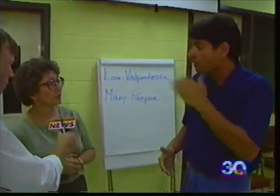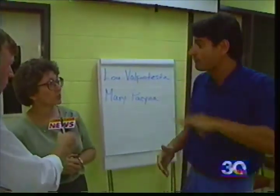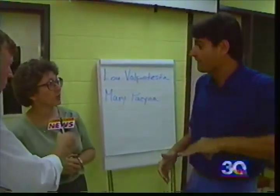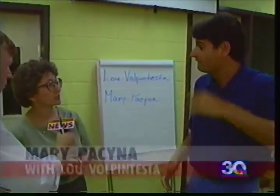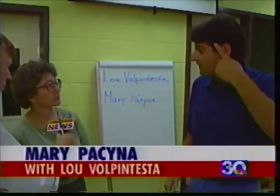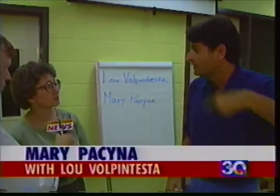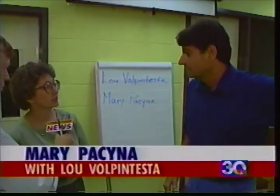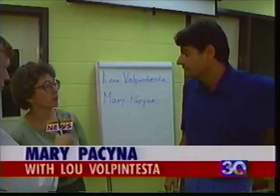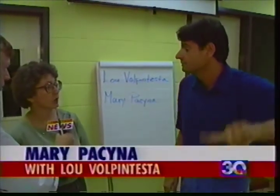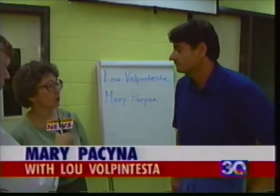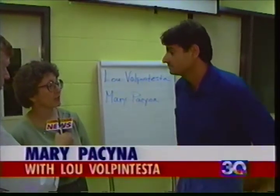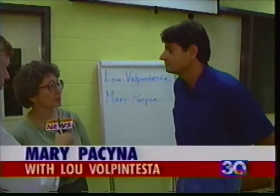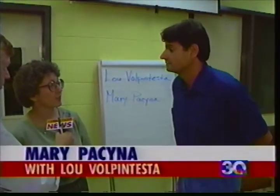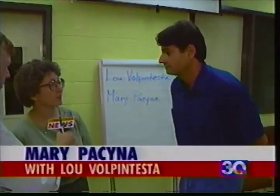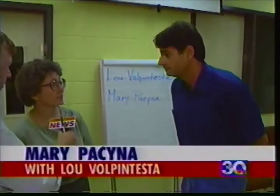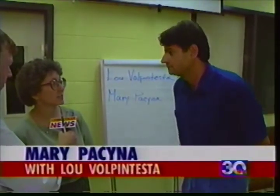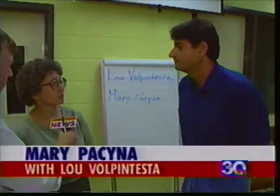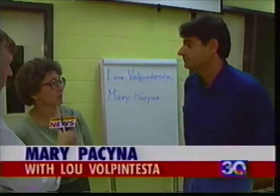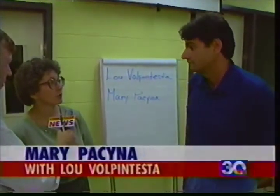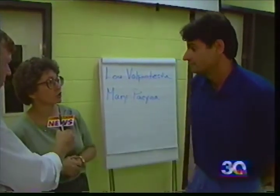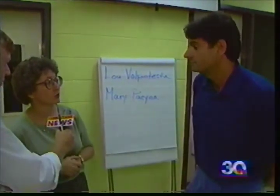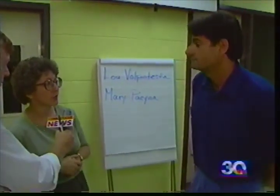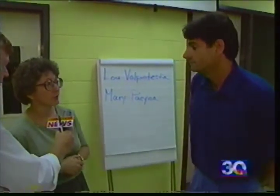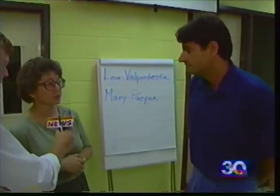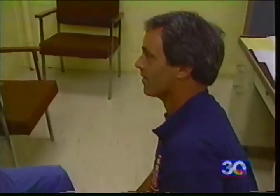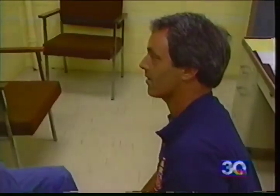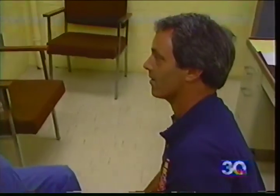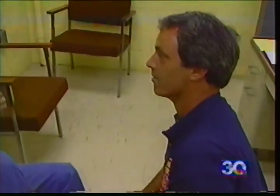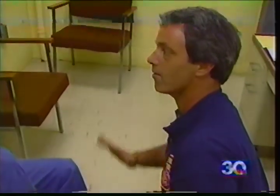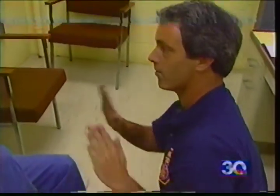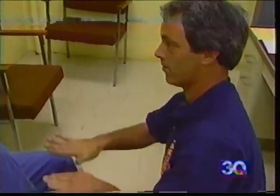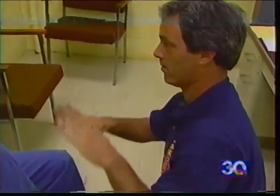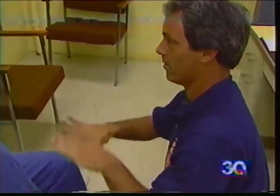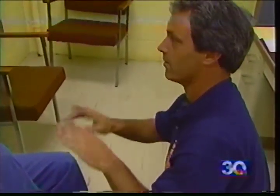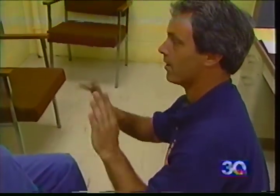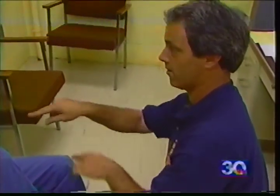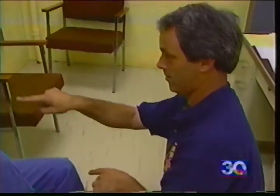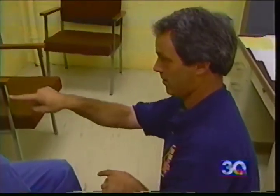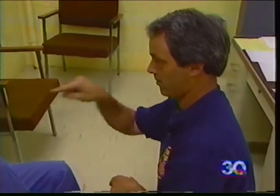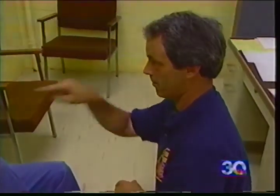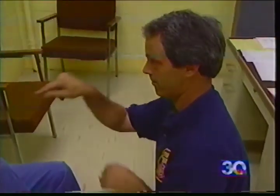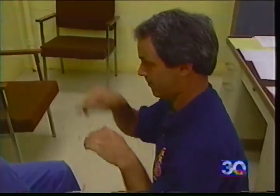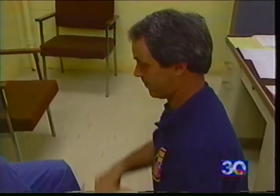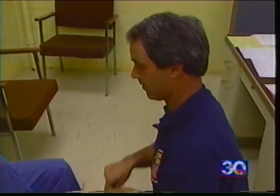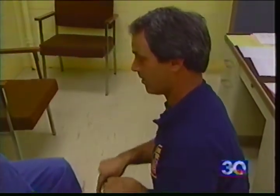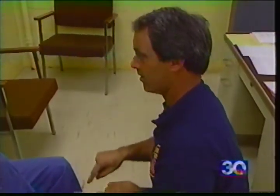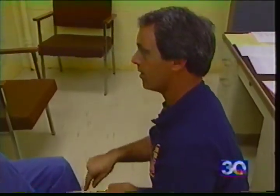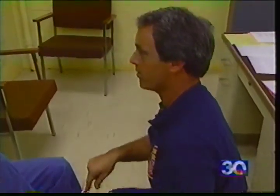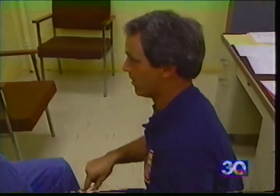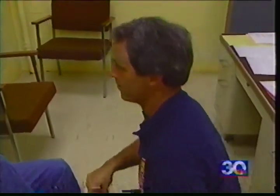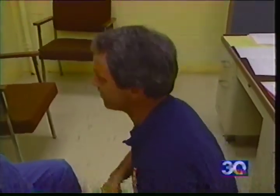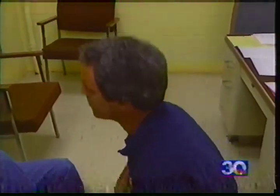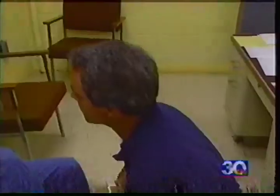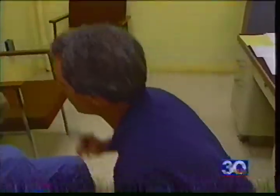very impressed, and we hope that it benefits them, and we sure it will. The firefighters are learning common gestures that will help them work with deaf